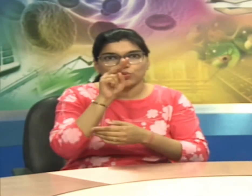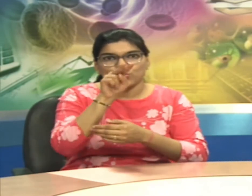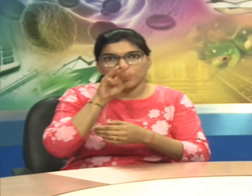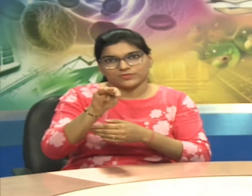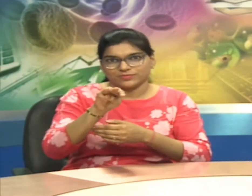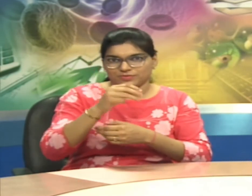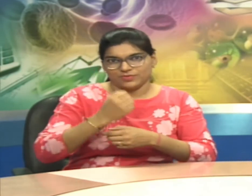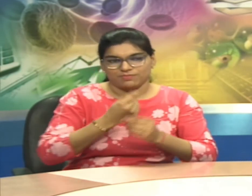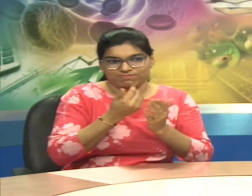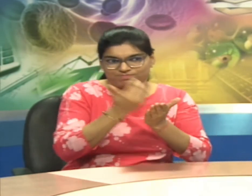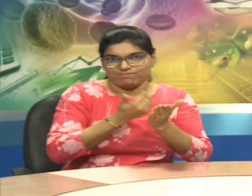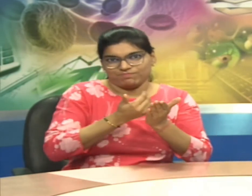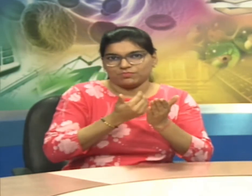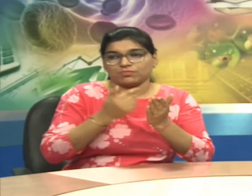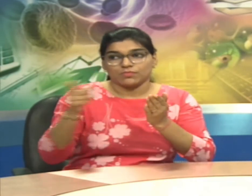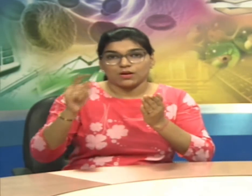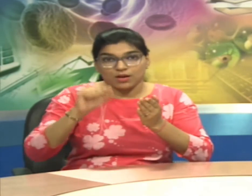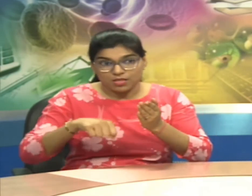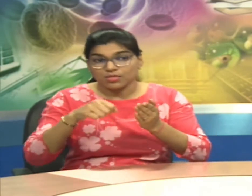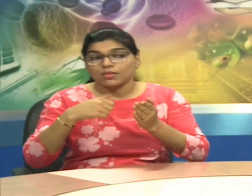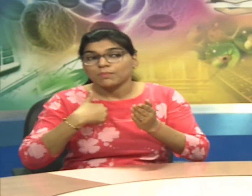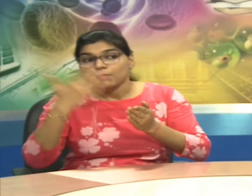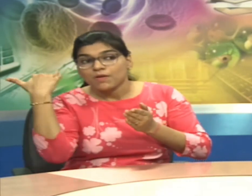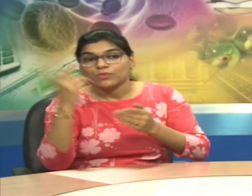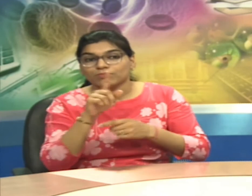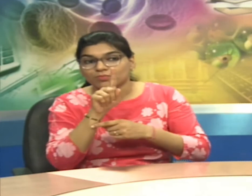ask bank to give 1500, and when you will